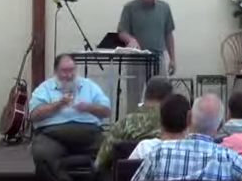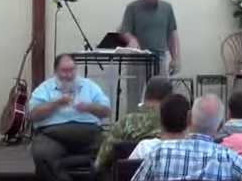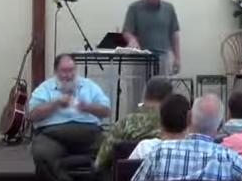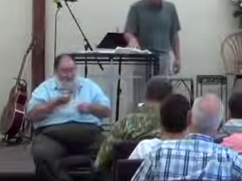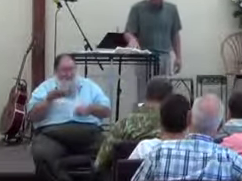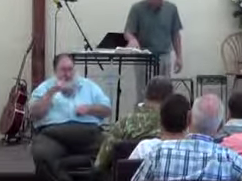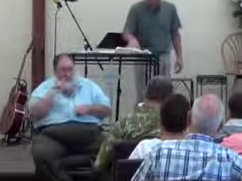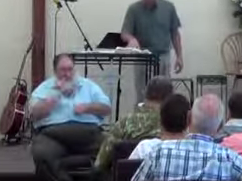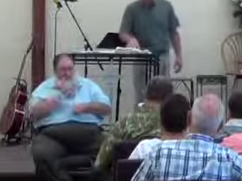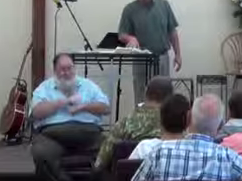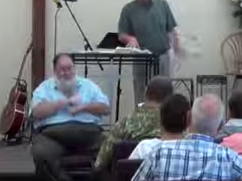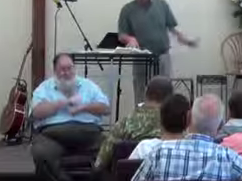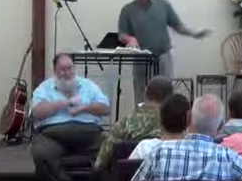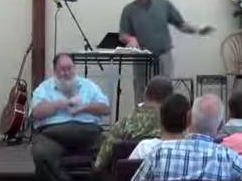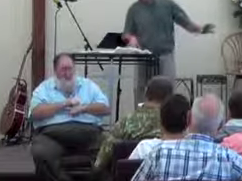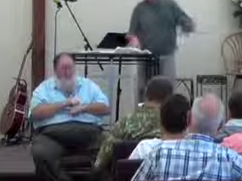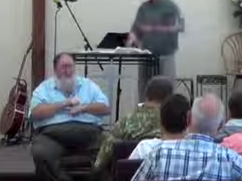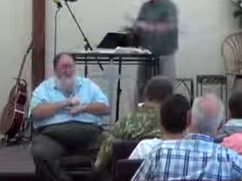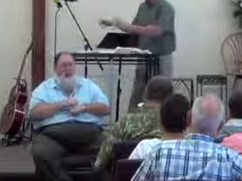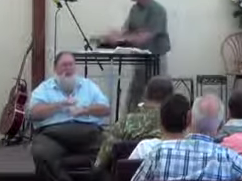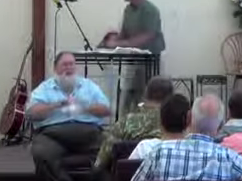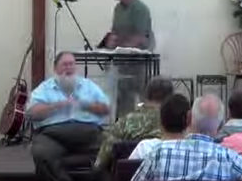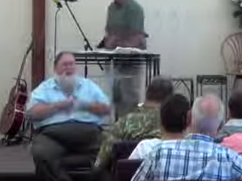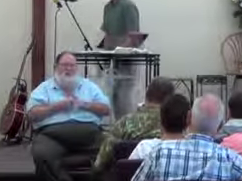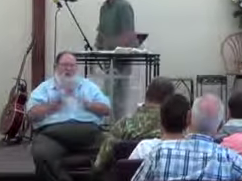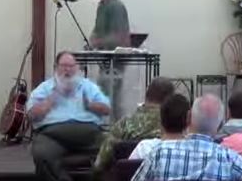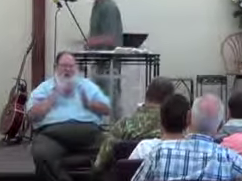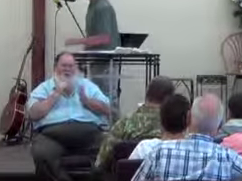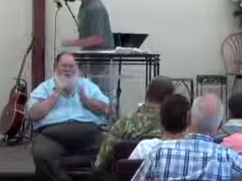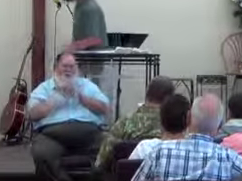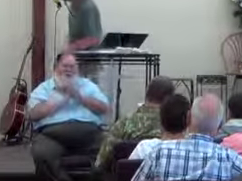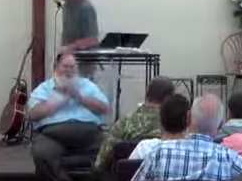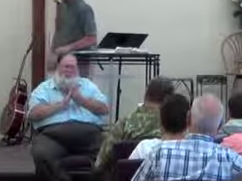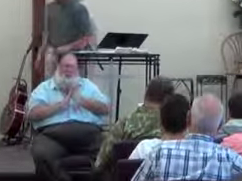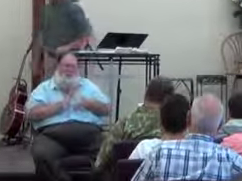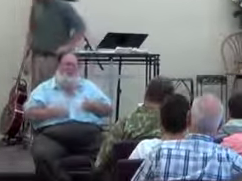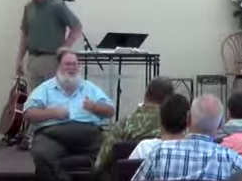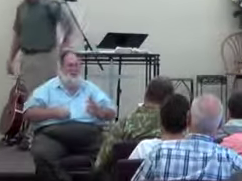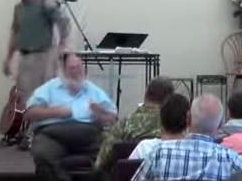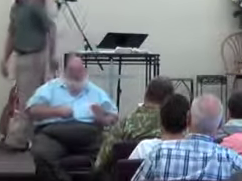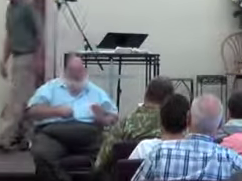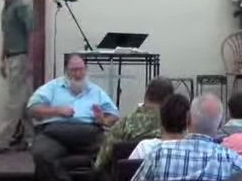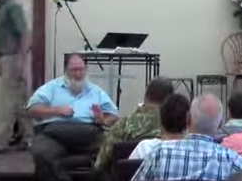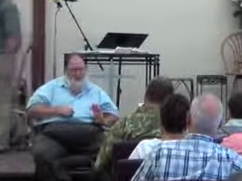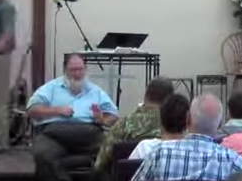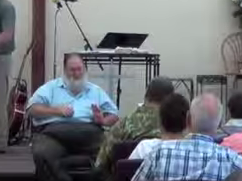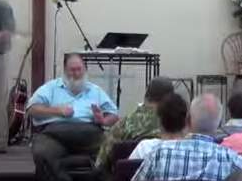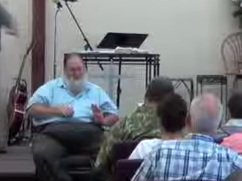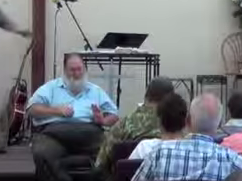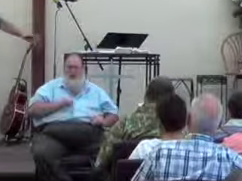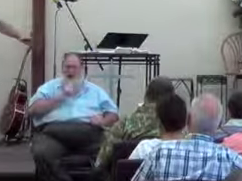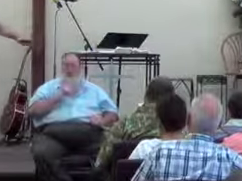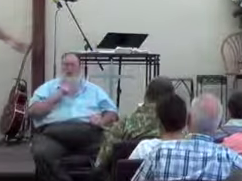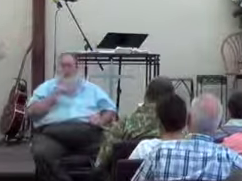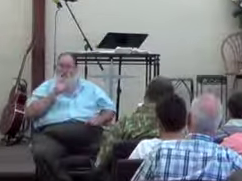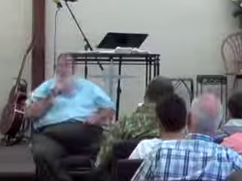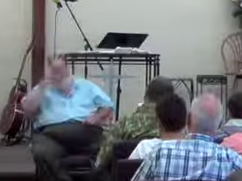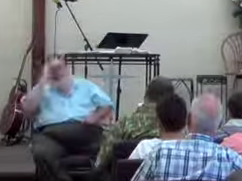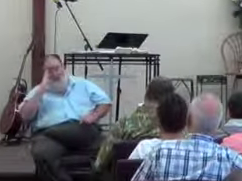and wood and stone. And they were praising gods, but not the God. They saw all